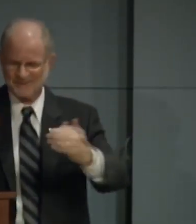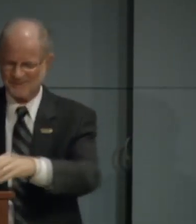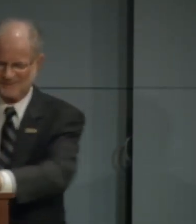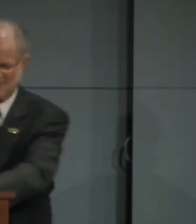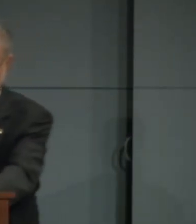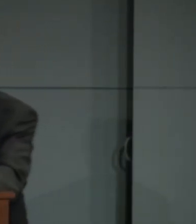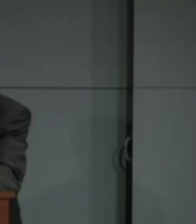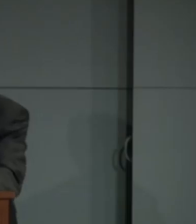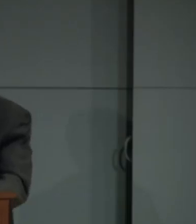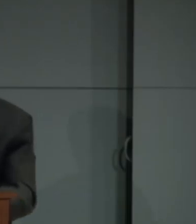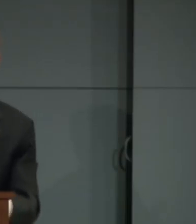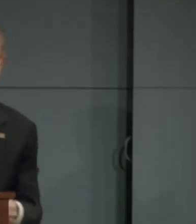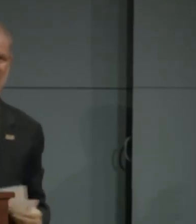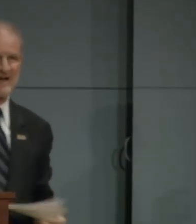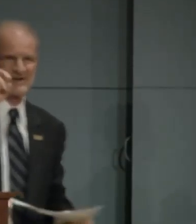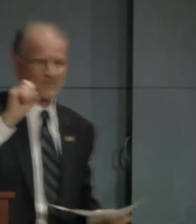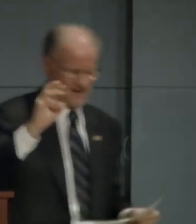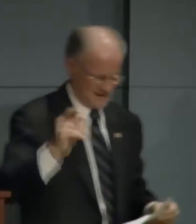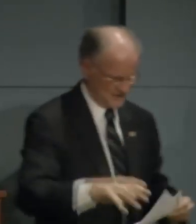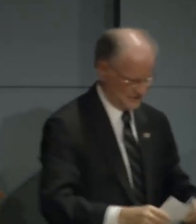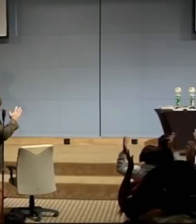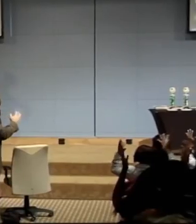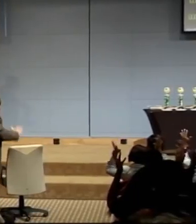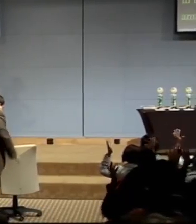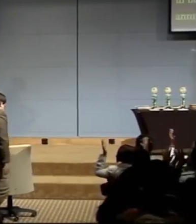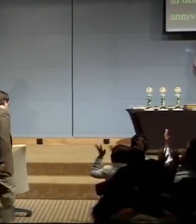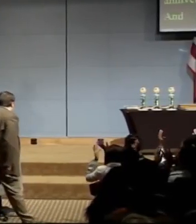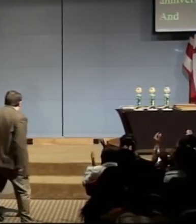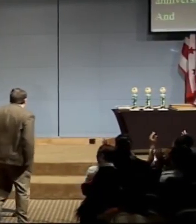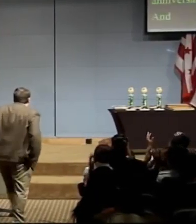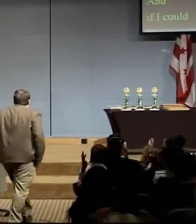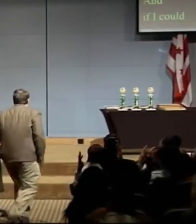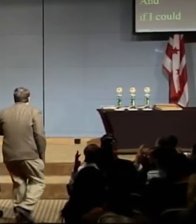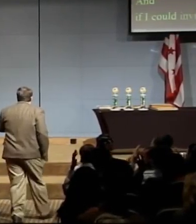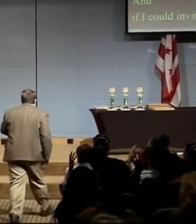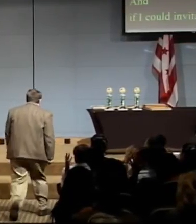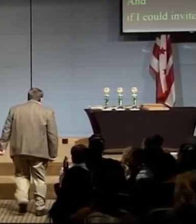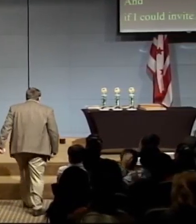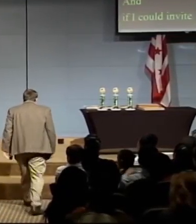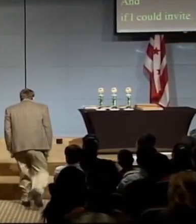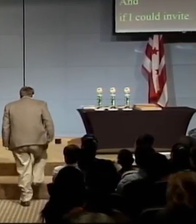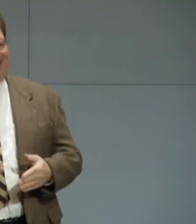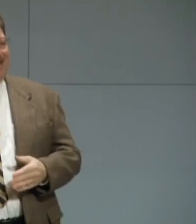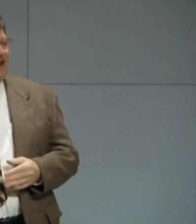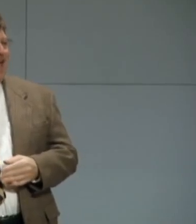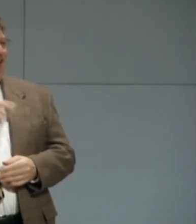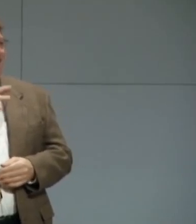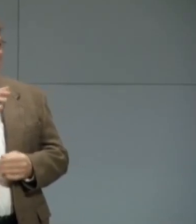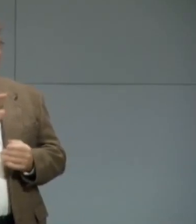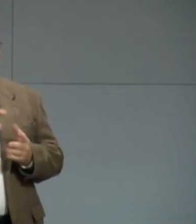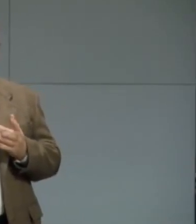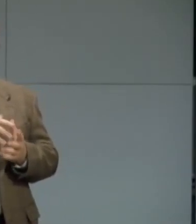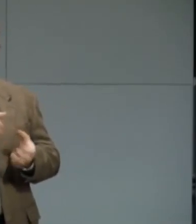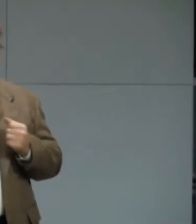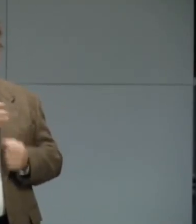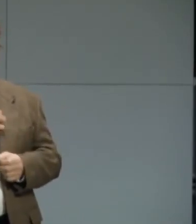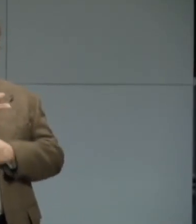The District of Columbia is marking this pivotal event with a year-long celebration.